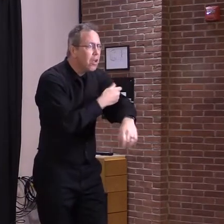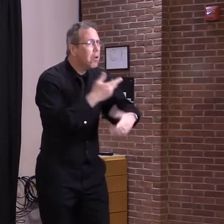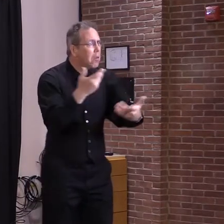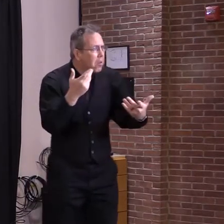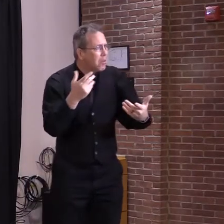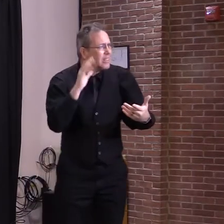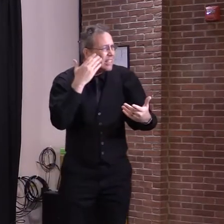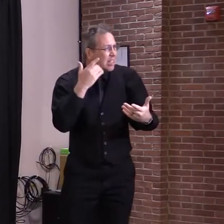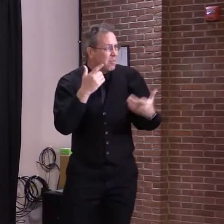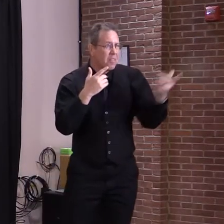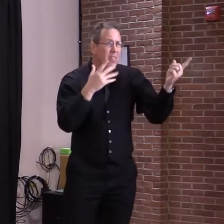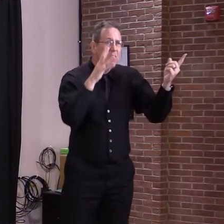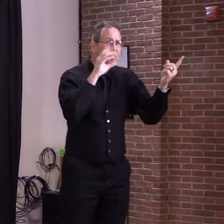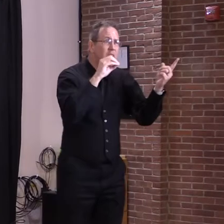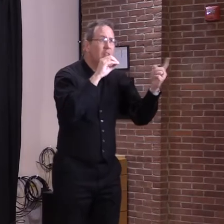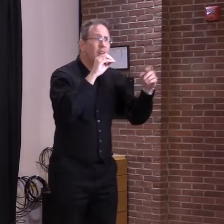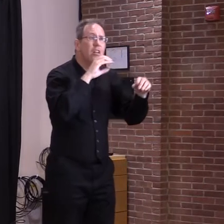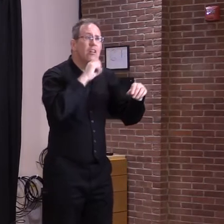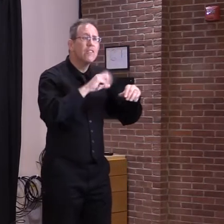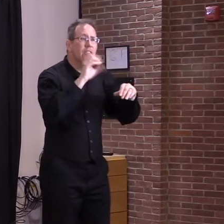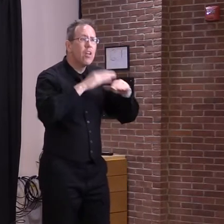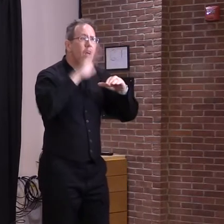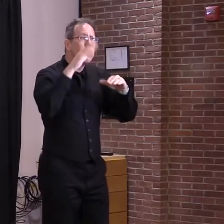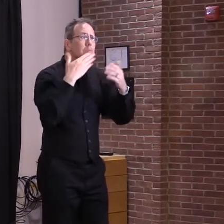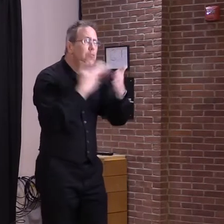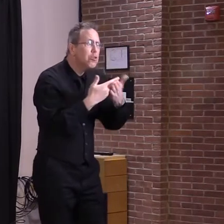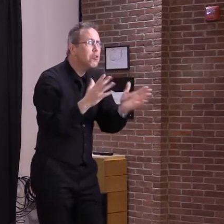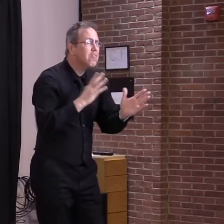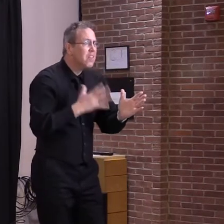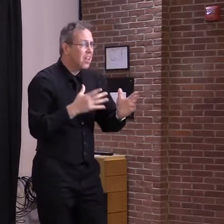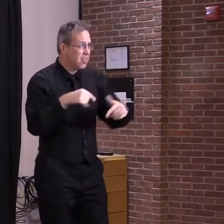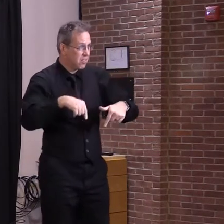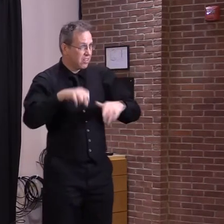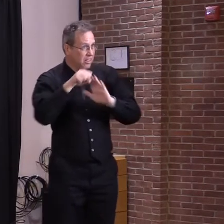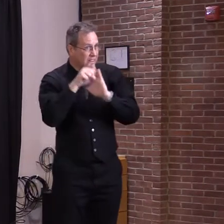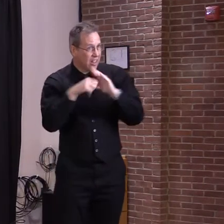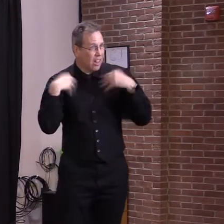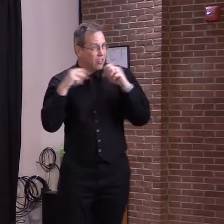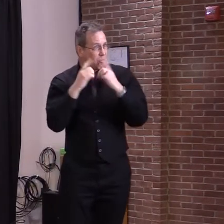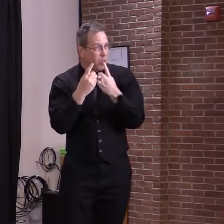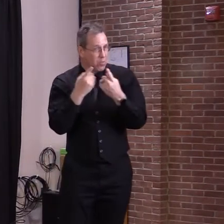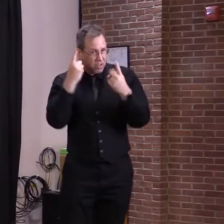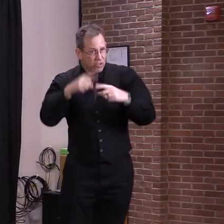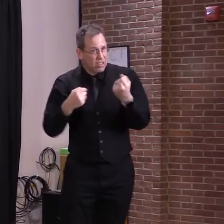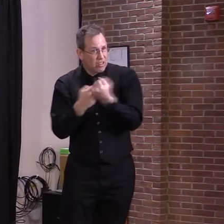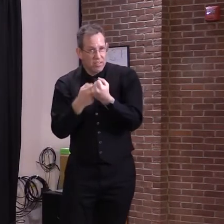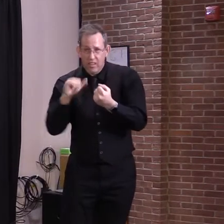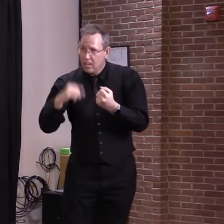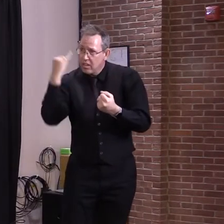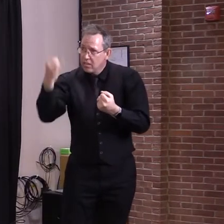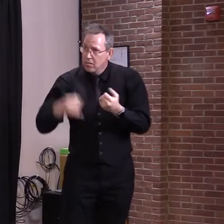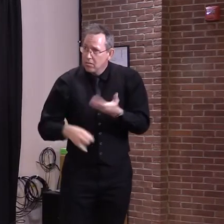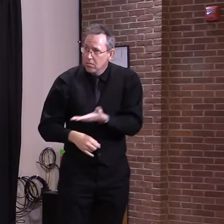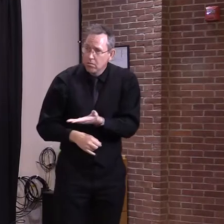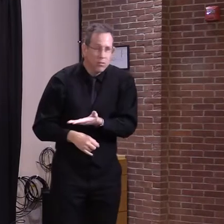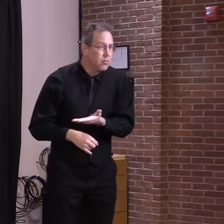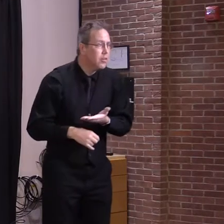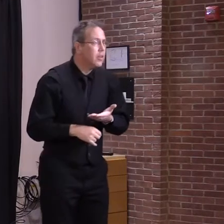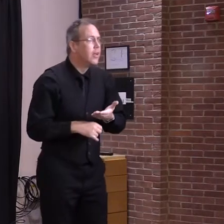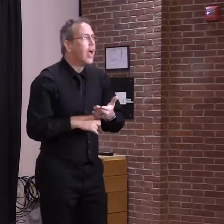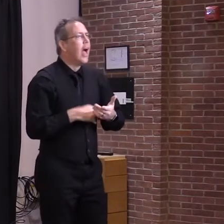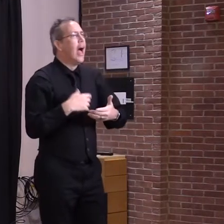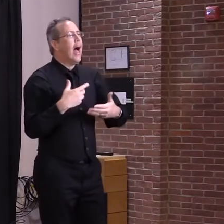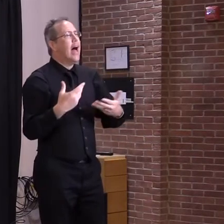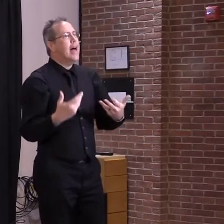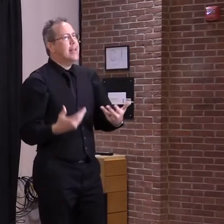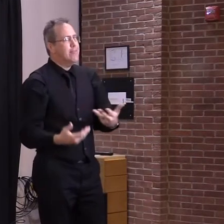50. But is that really the message from the state health department? Is there sort of a mixed message here? Well, I'm gonna